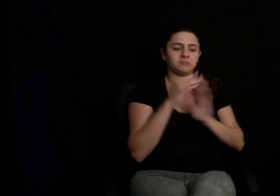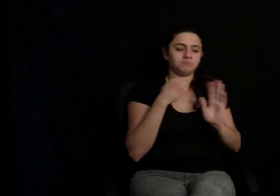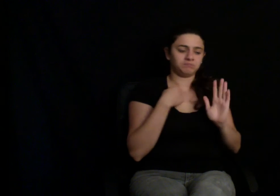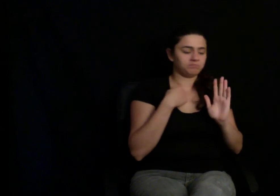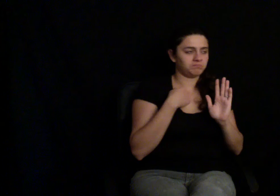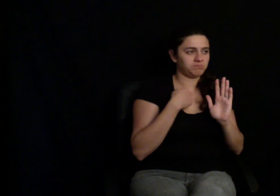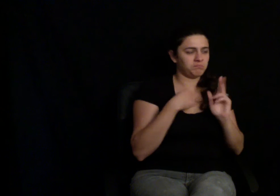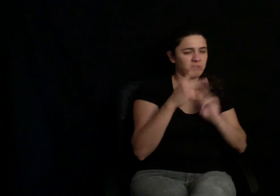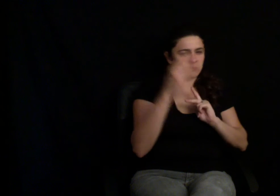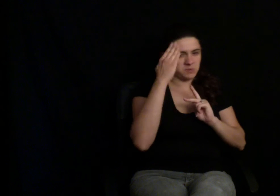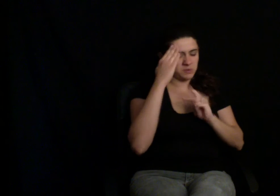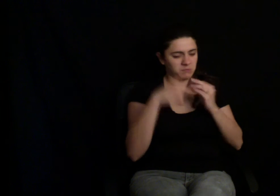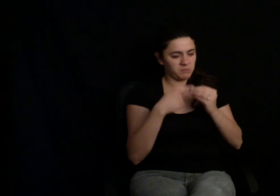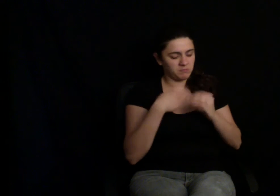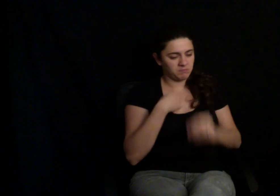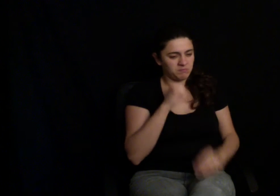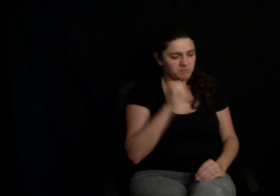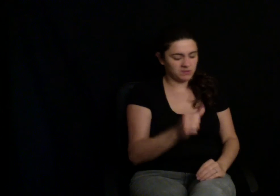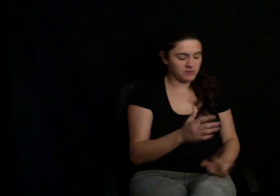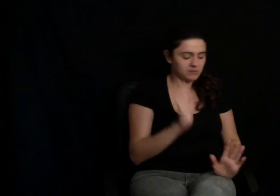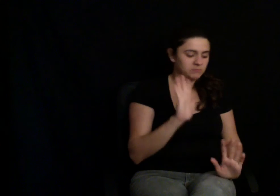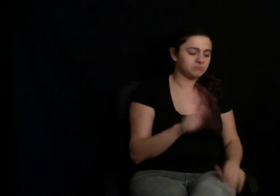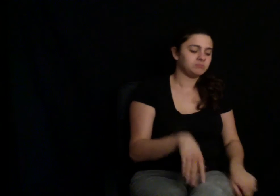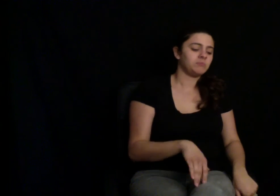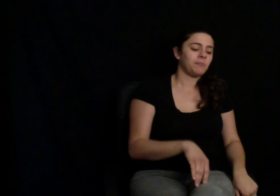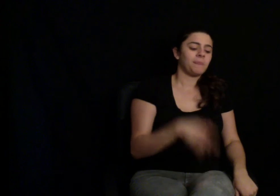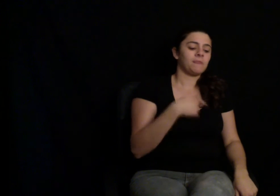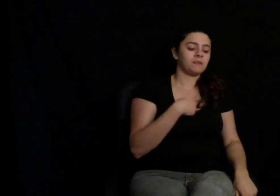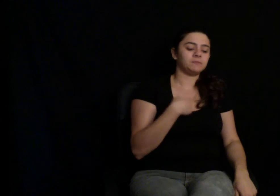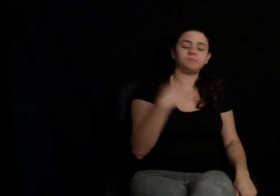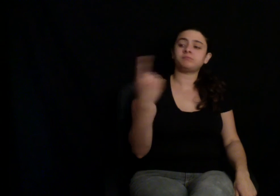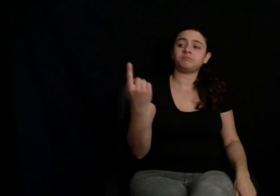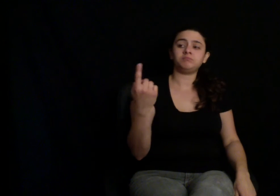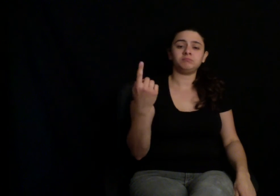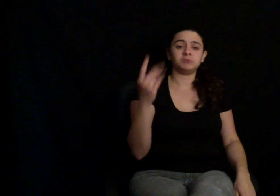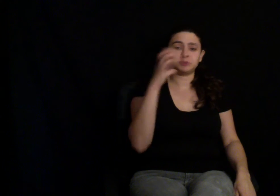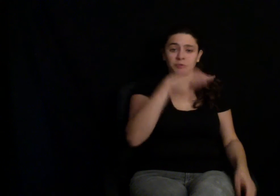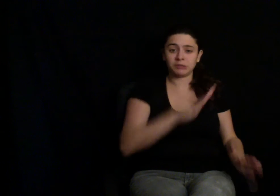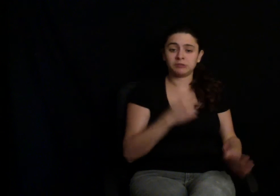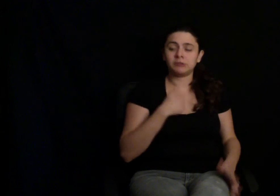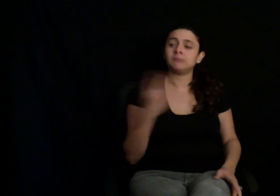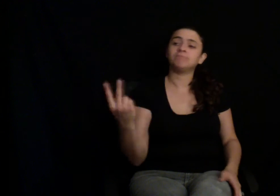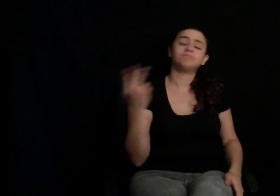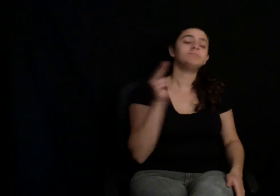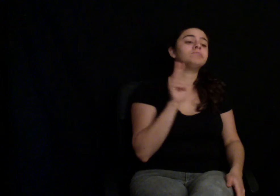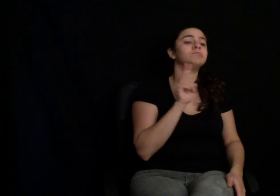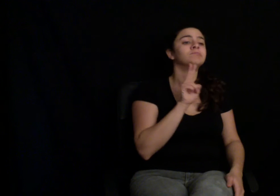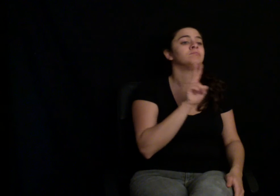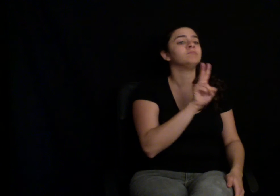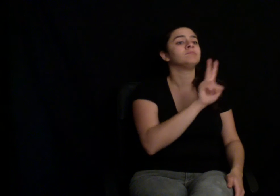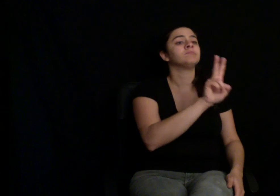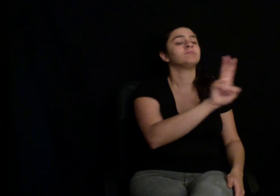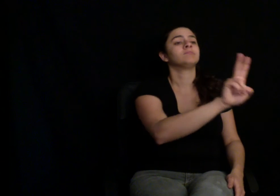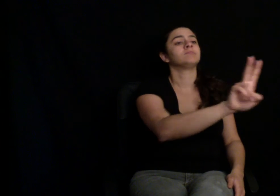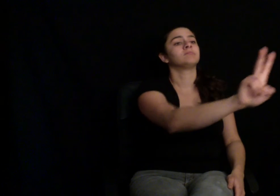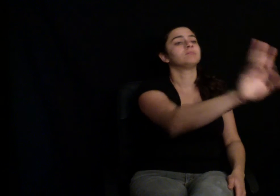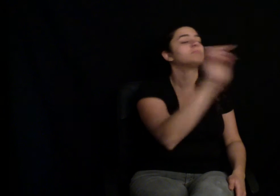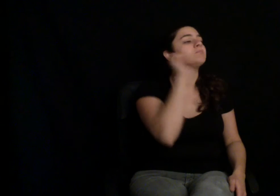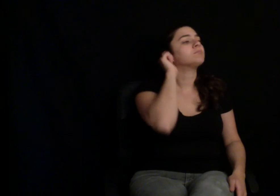I walked the red carpet, I grabbed somebody, I went into the movie theater, and it premiered in, I guess it was in the